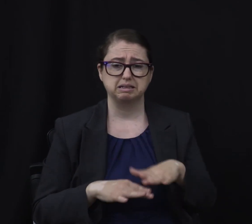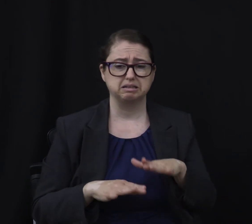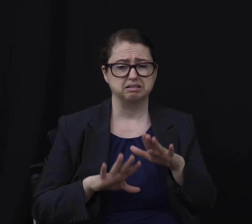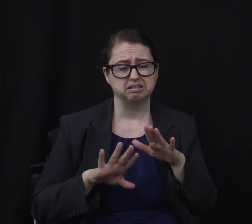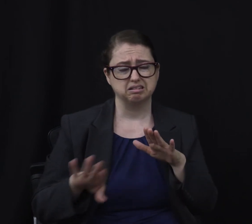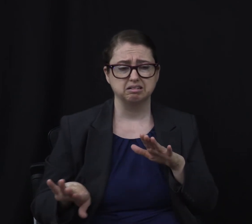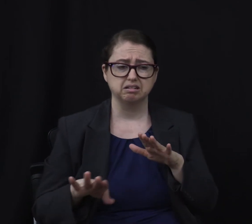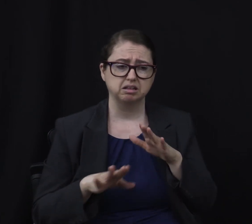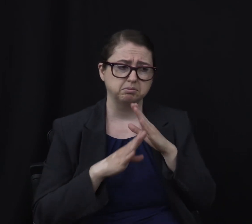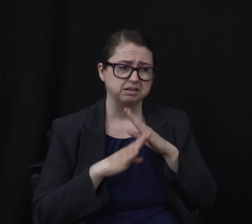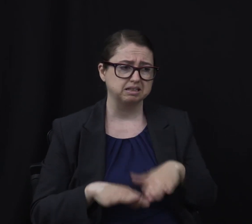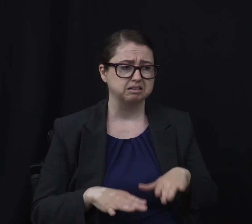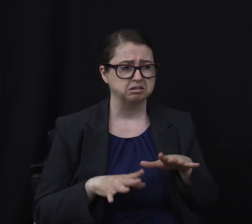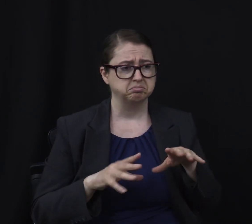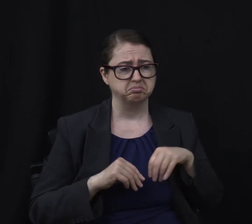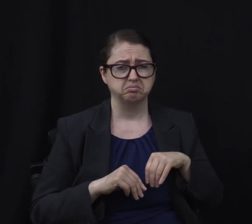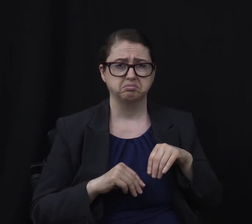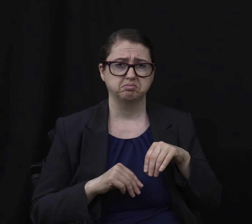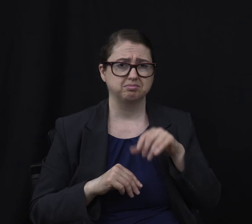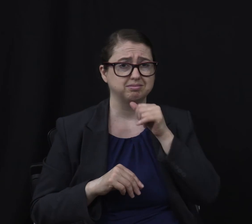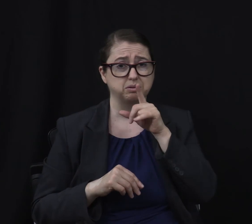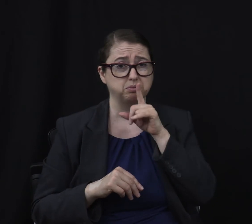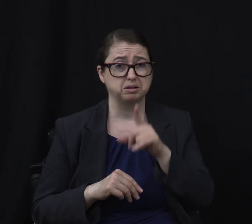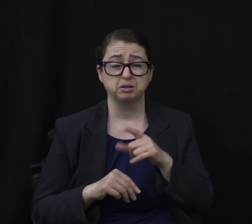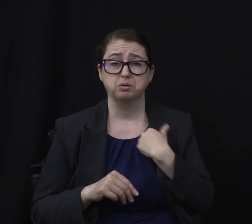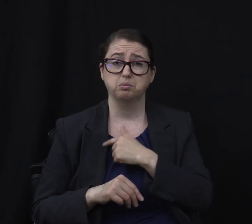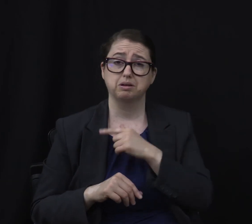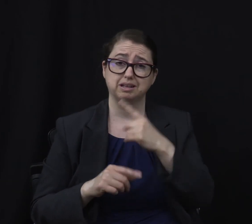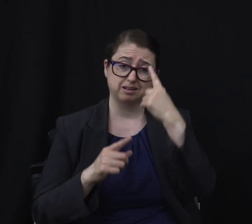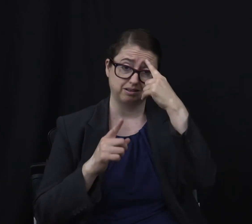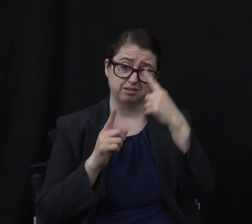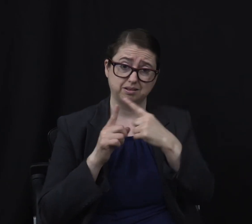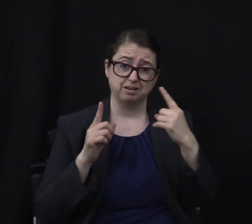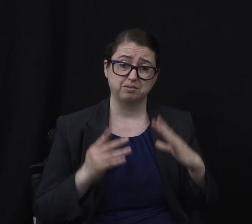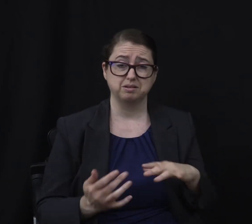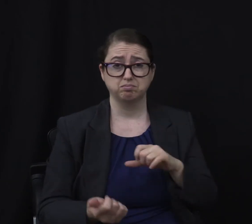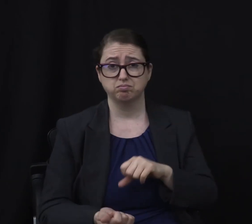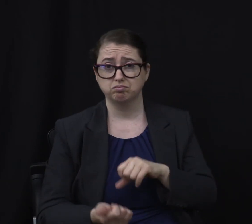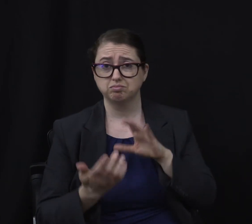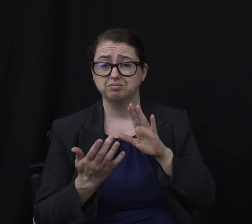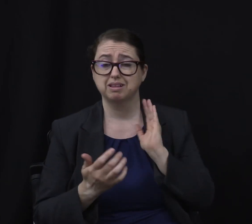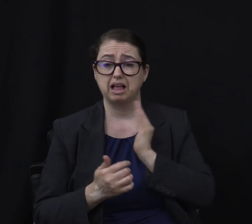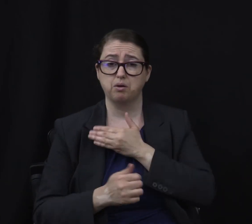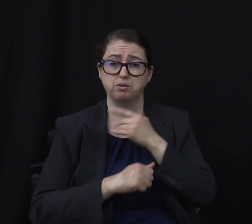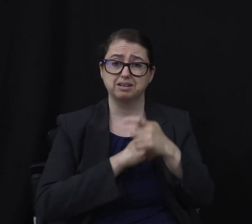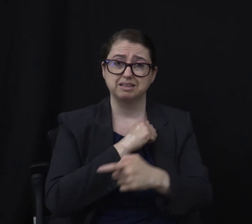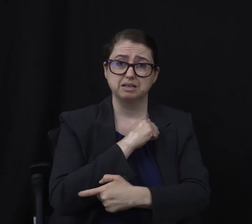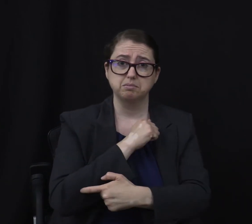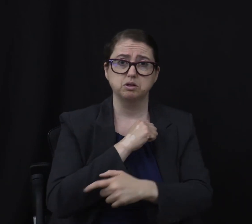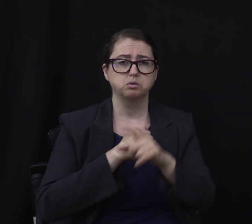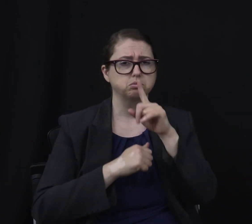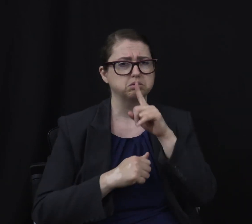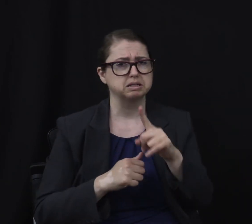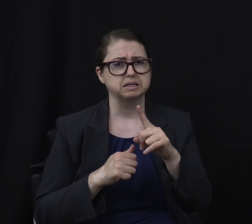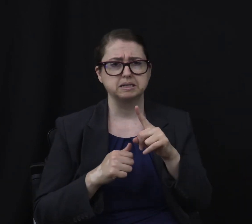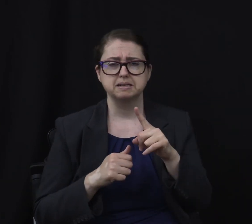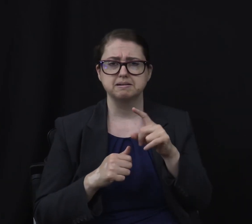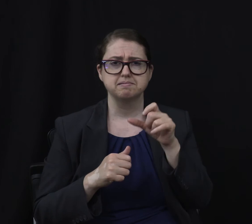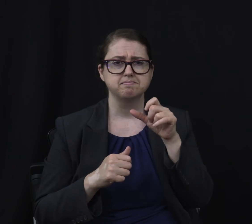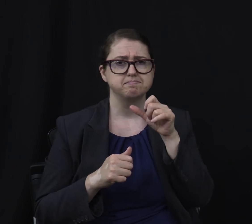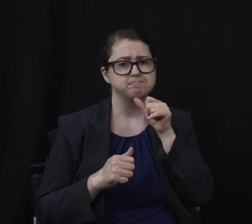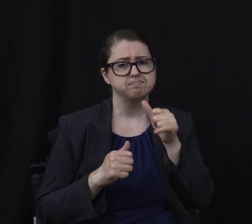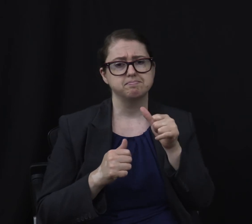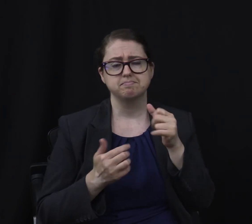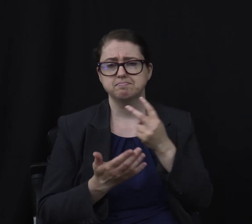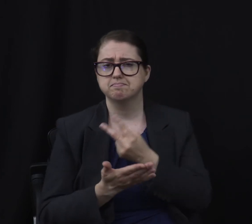We are to meet our enemies, to meet our temptations with undaunted courage. We do not